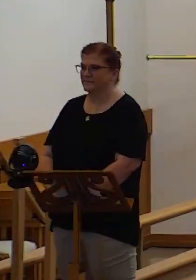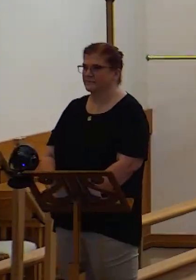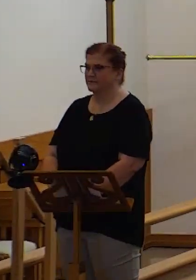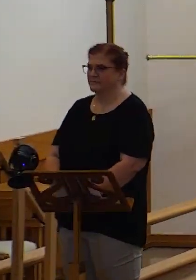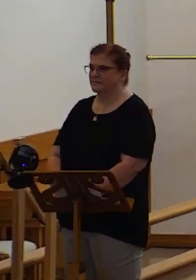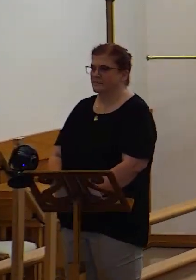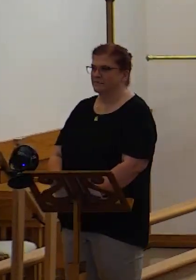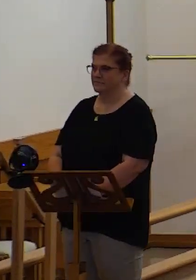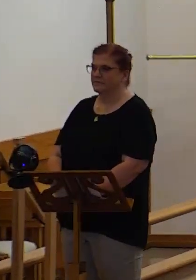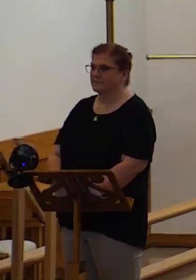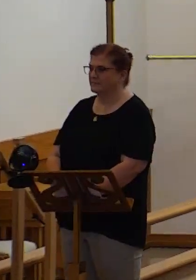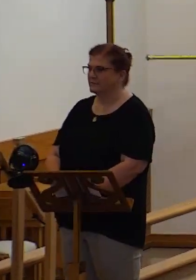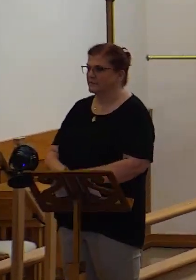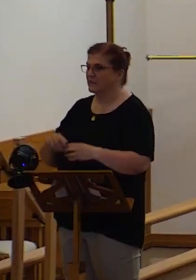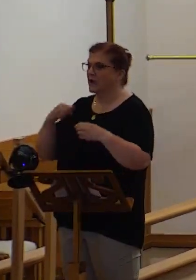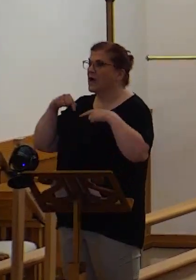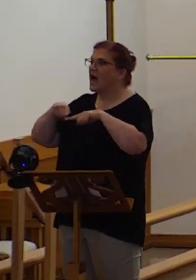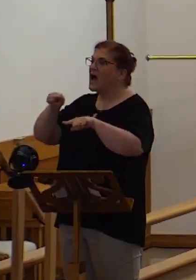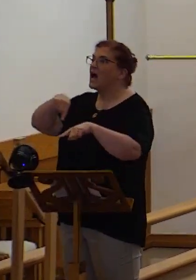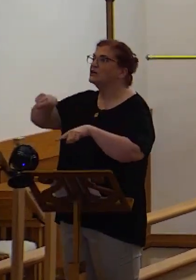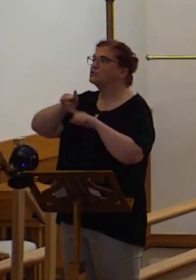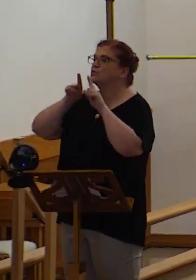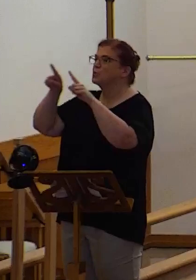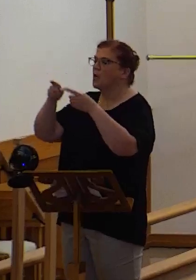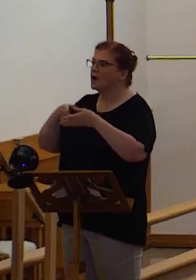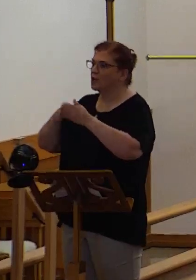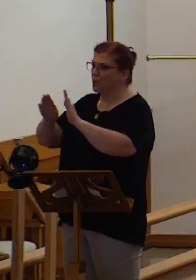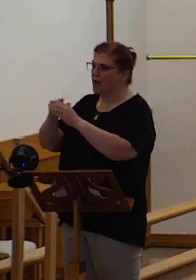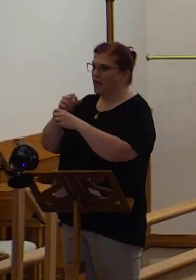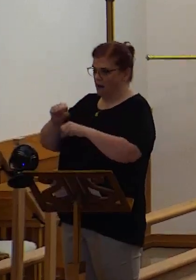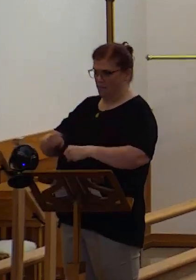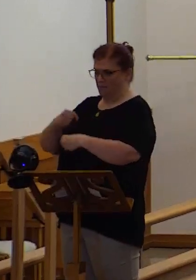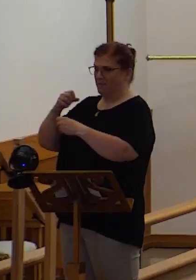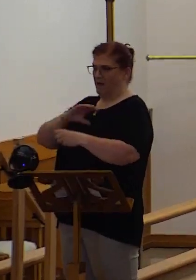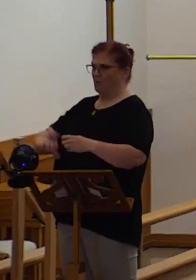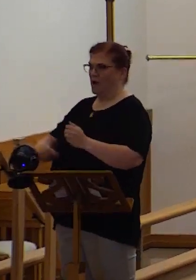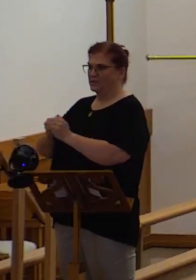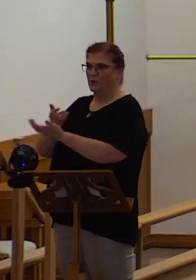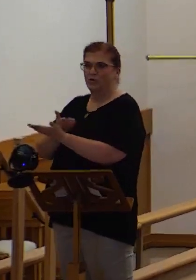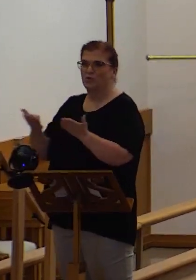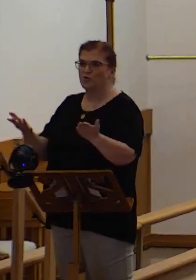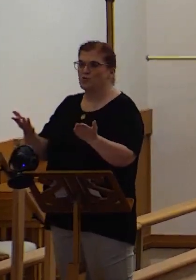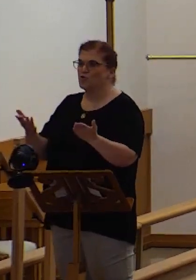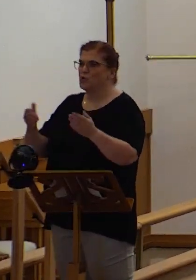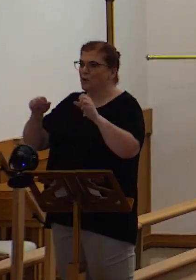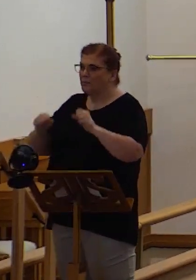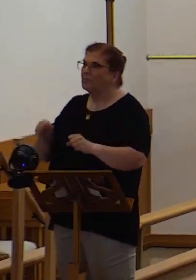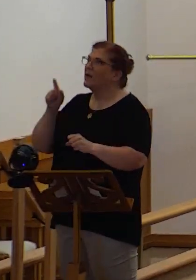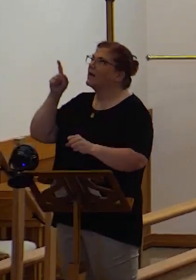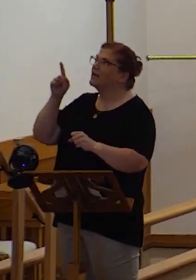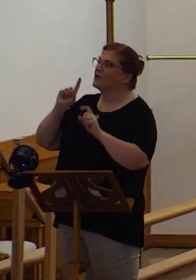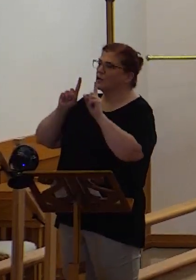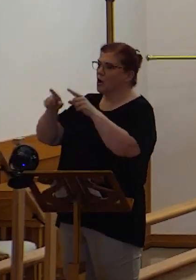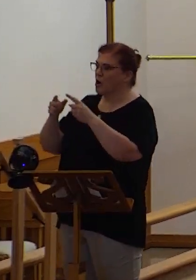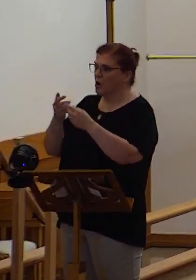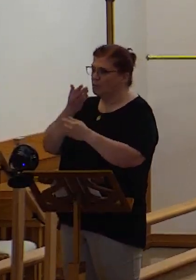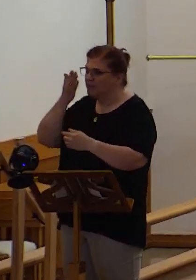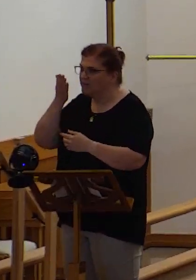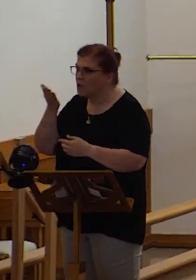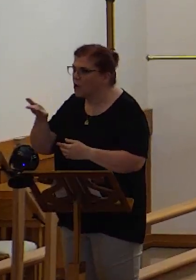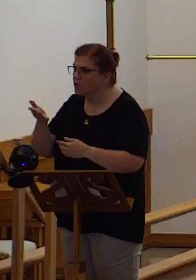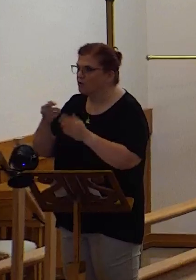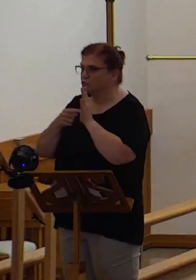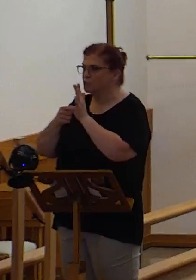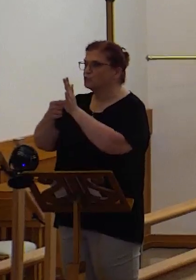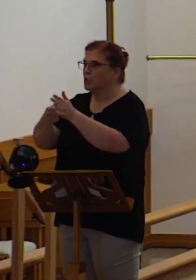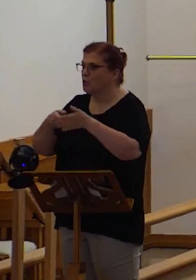As you go on your way, may Christ go with you. May he go before you to